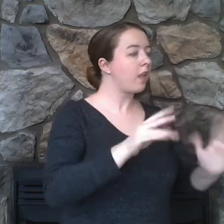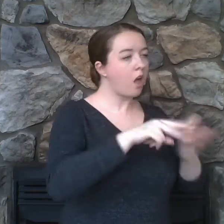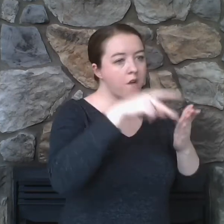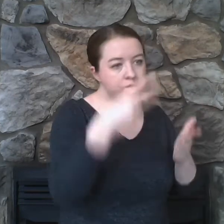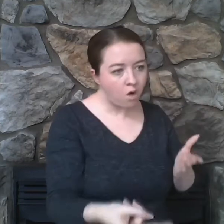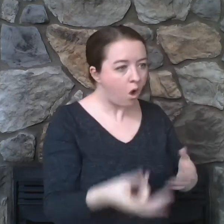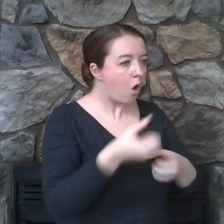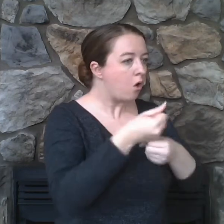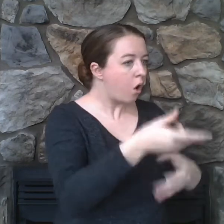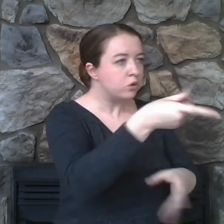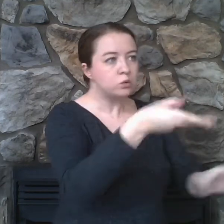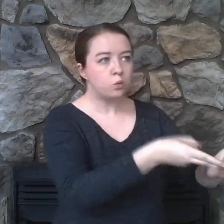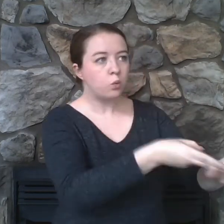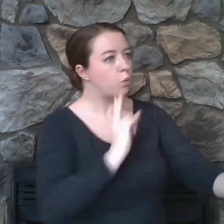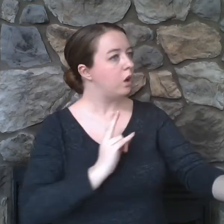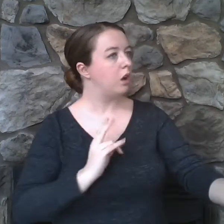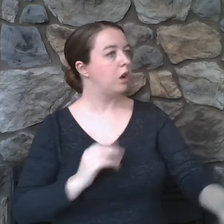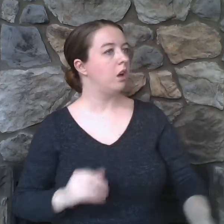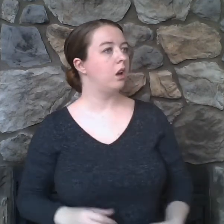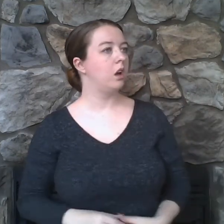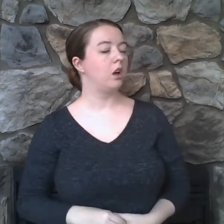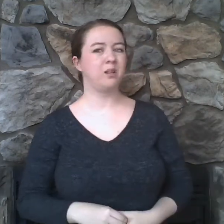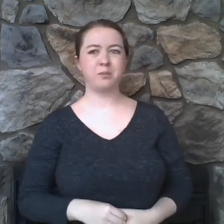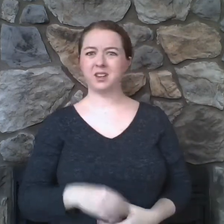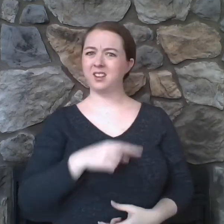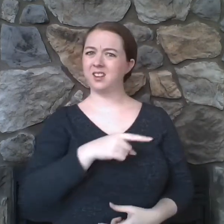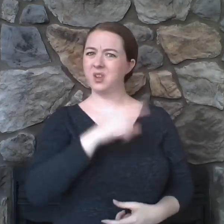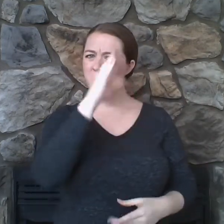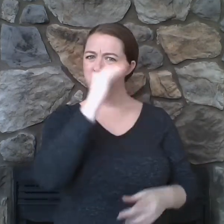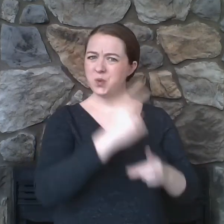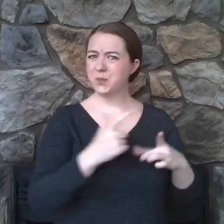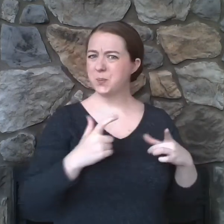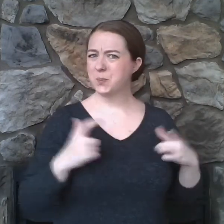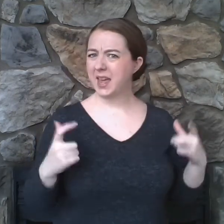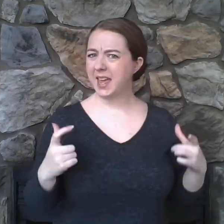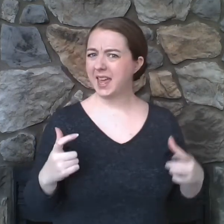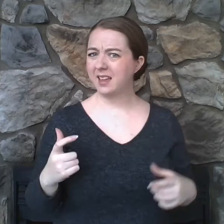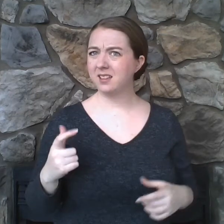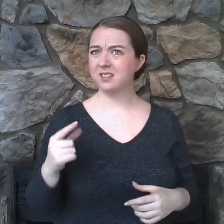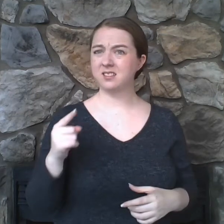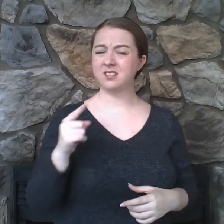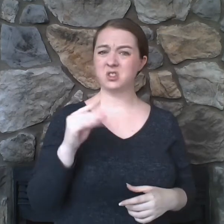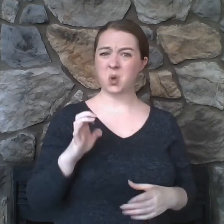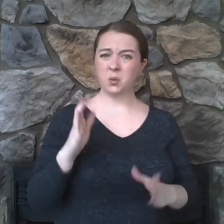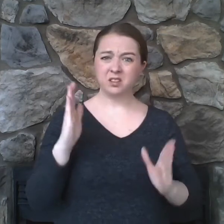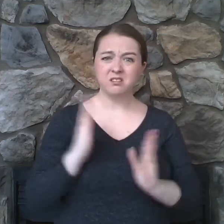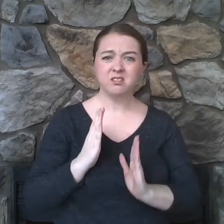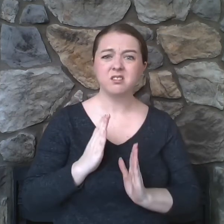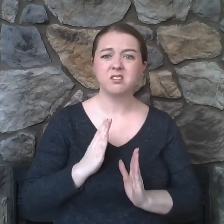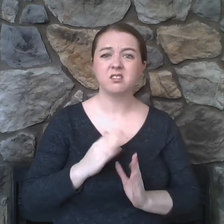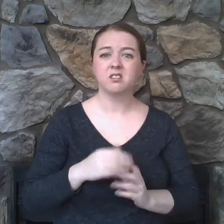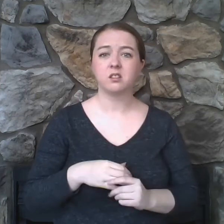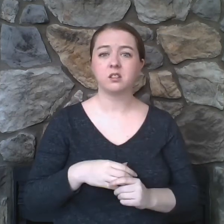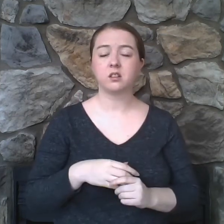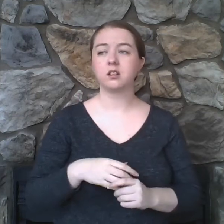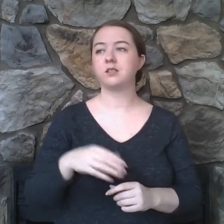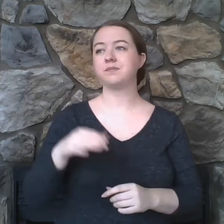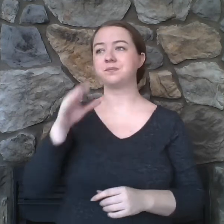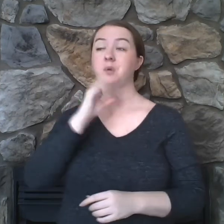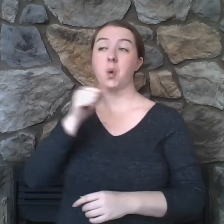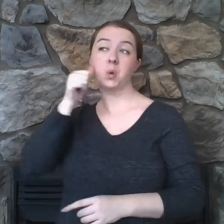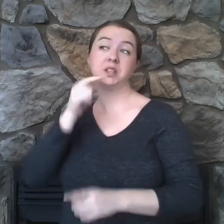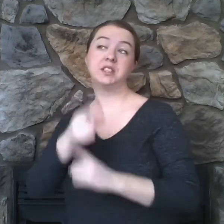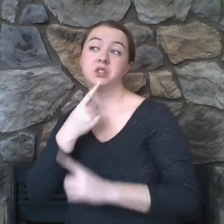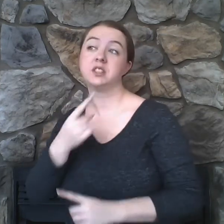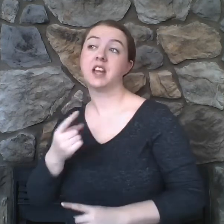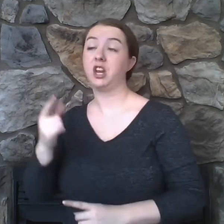make you quit. But Zoe's brother was big and she was little. I fall all the time